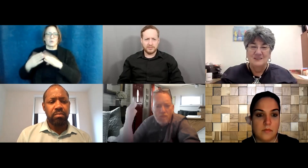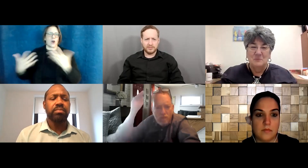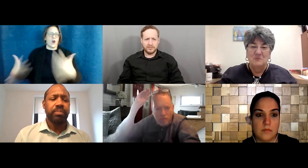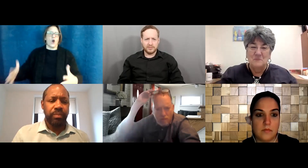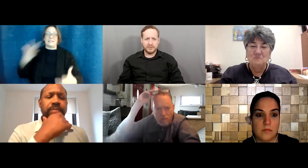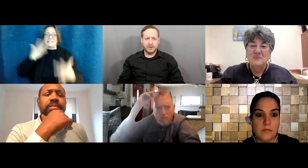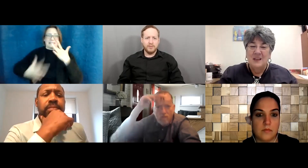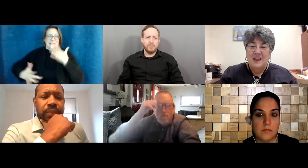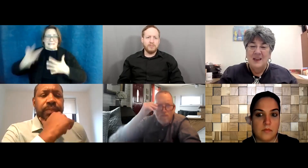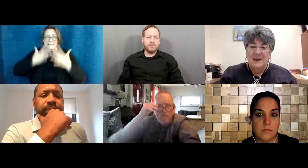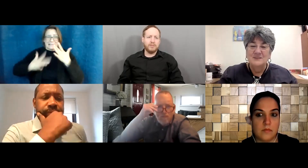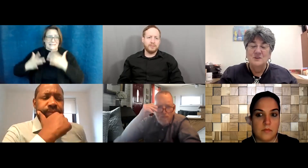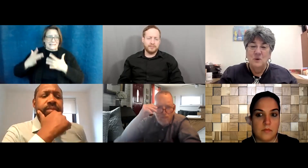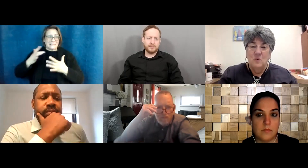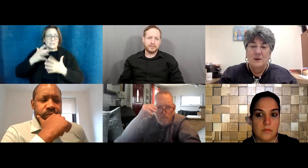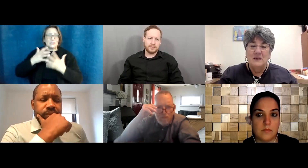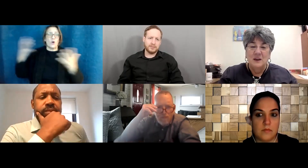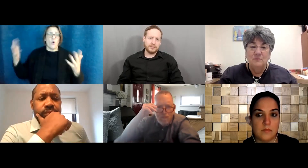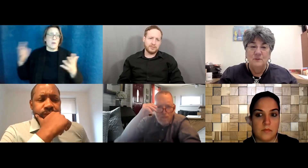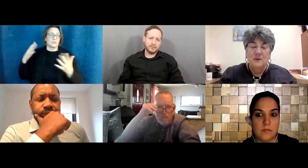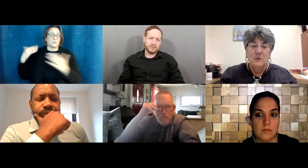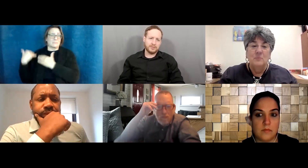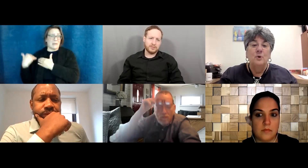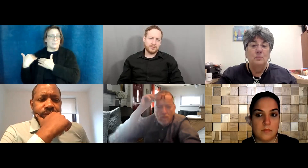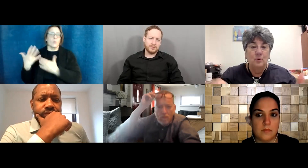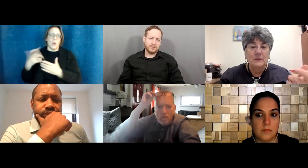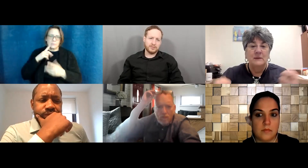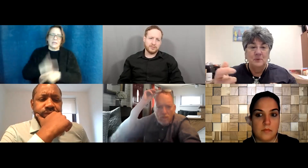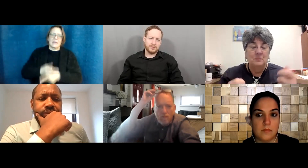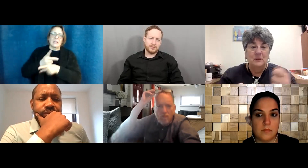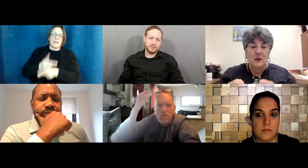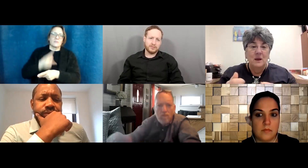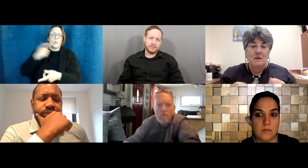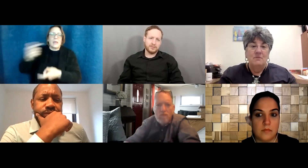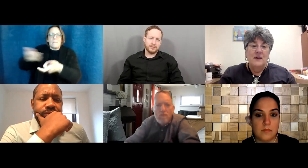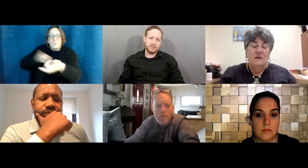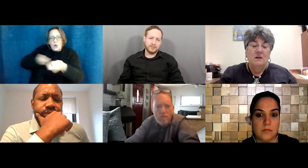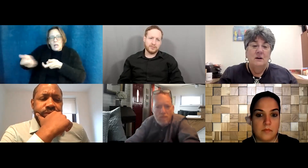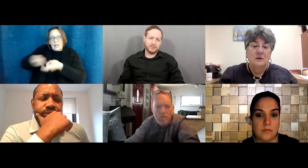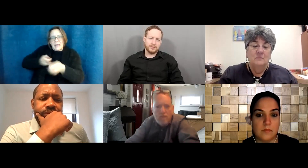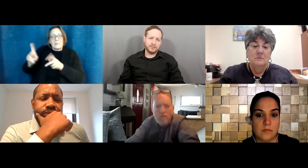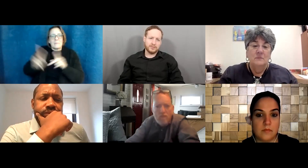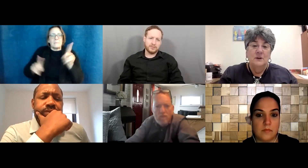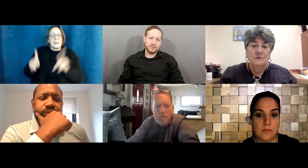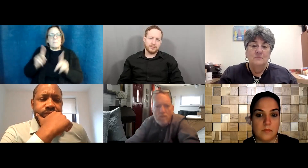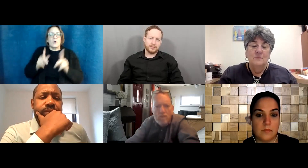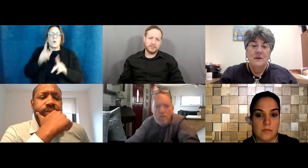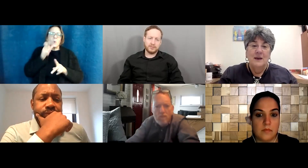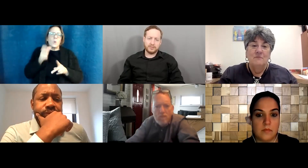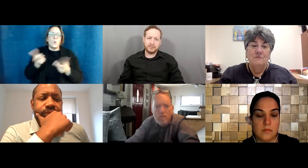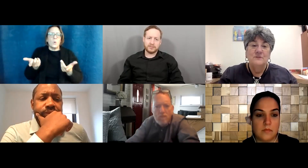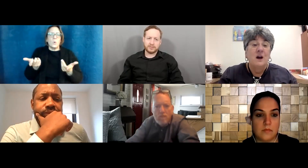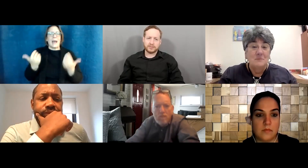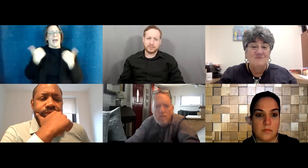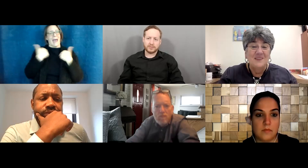thin, some of them. And so we want to be careful that we pull in people that are, you know, that